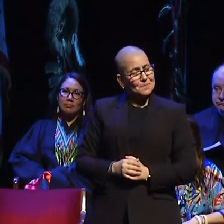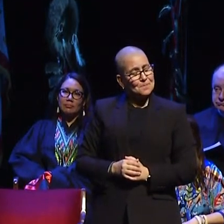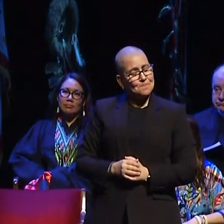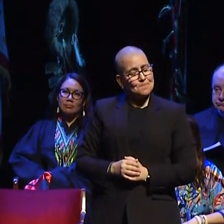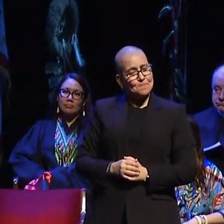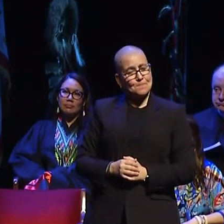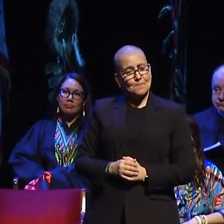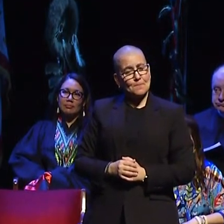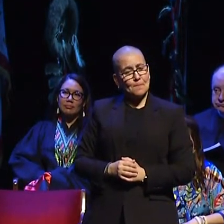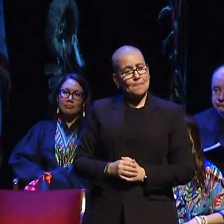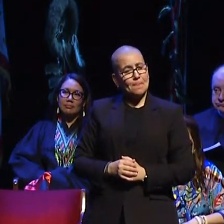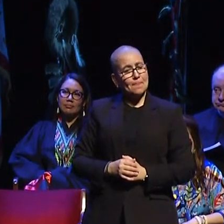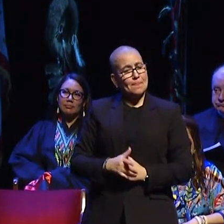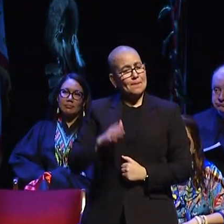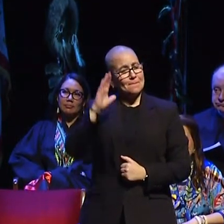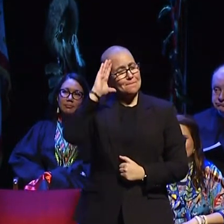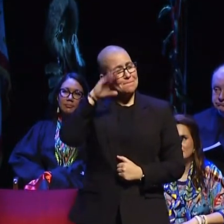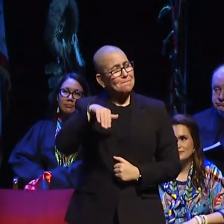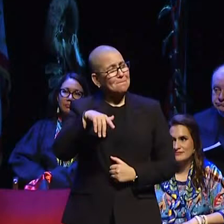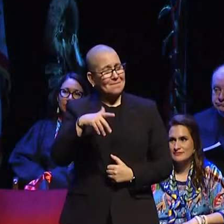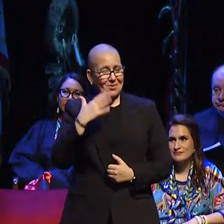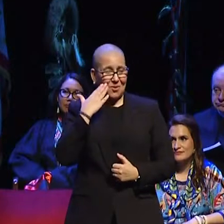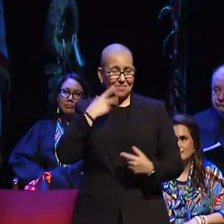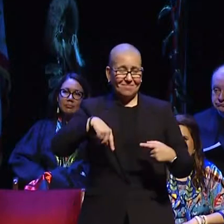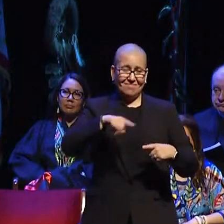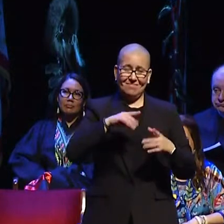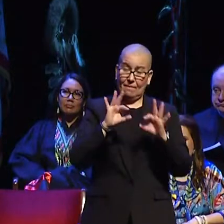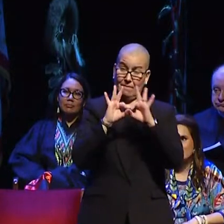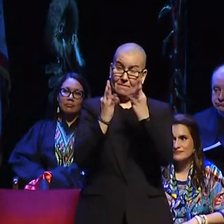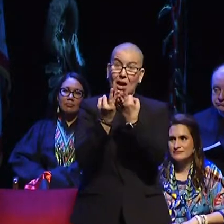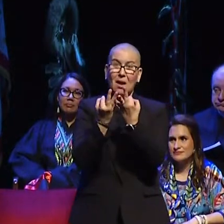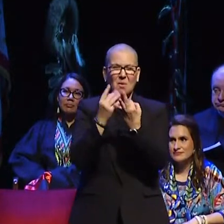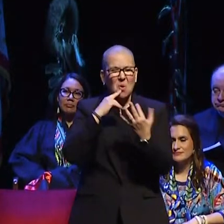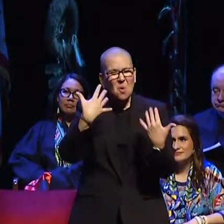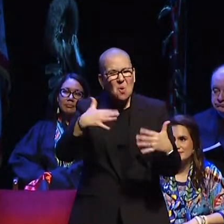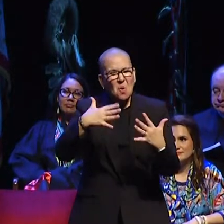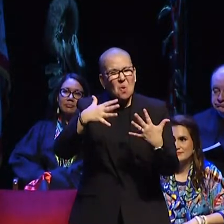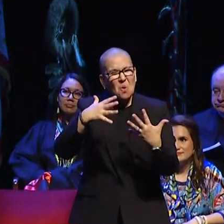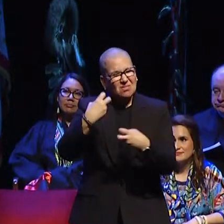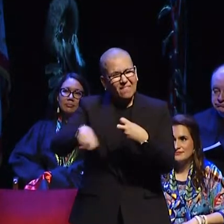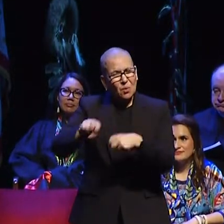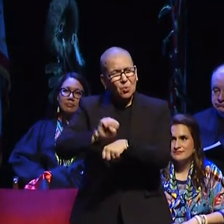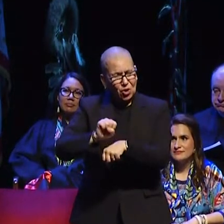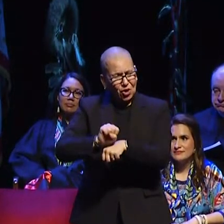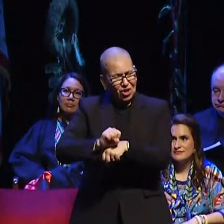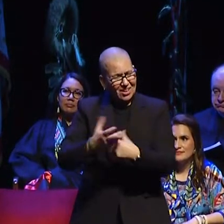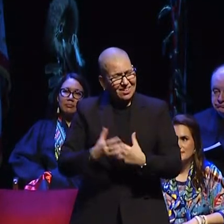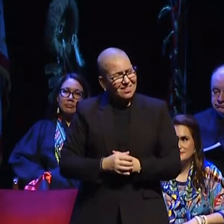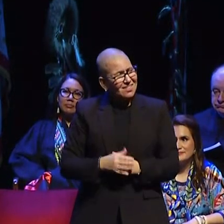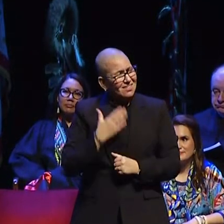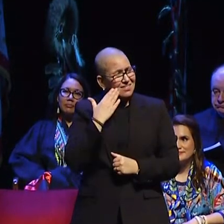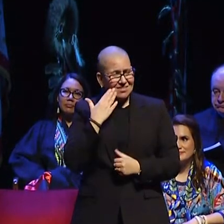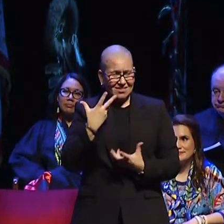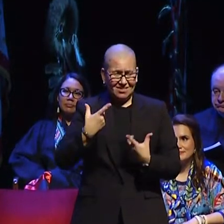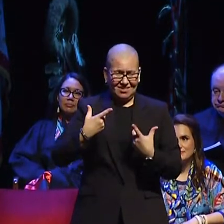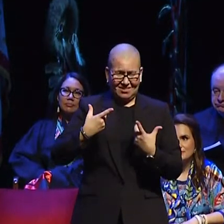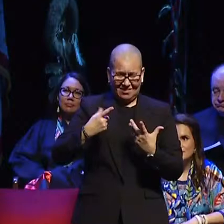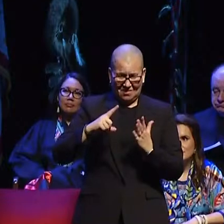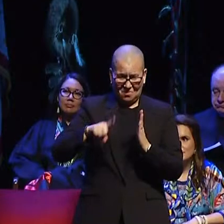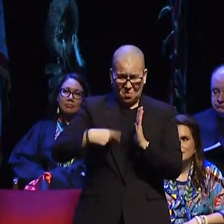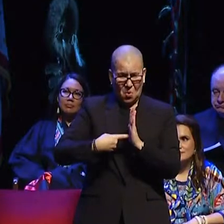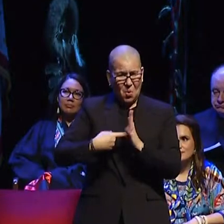we know how to work. Families know how to hard work. You know all the sayings that get sent when people are struggling, but I want to be very clear.